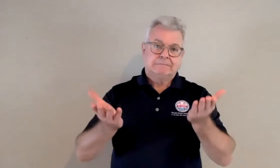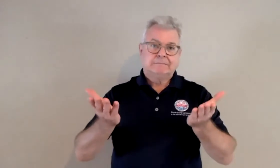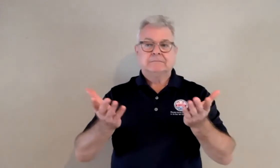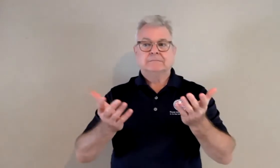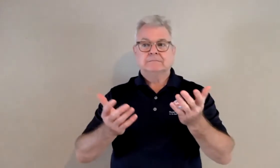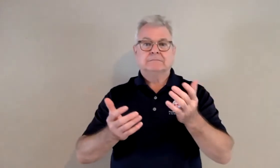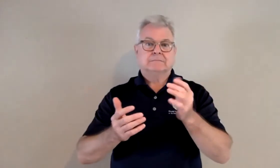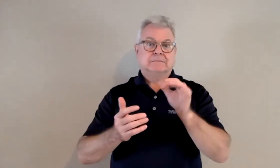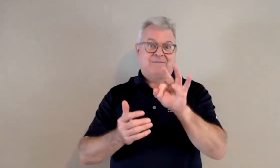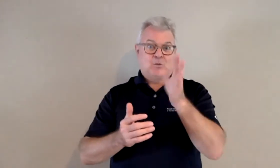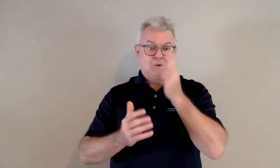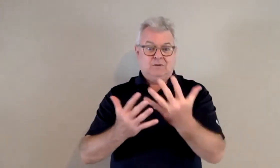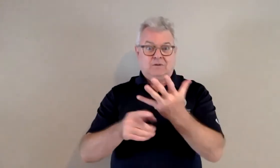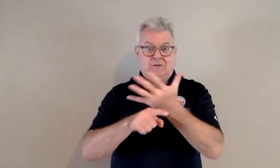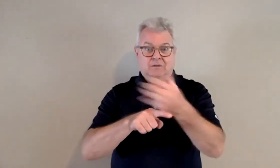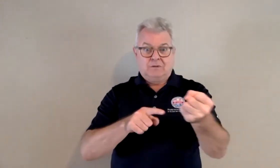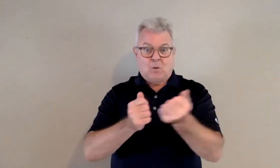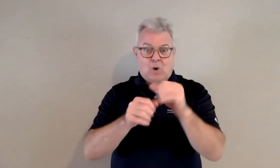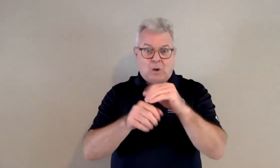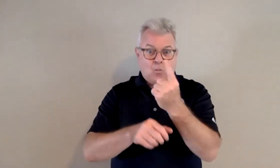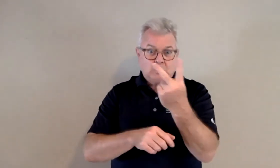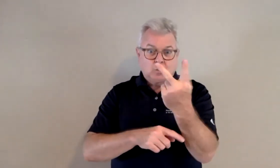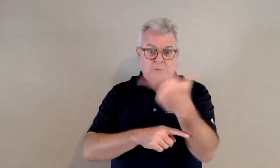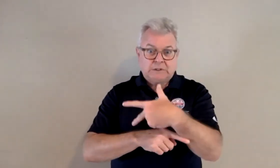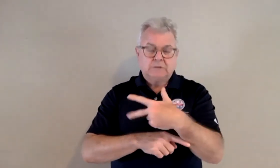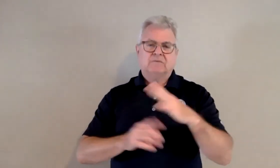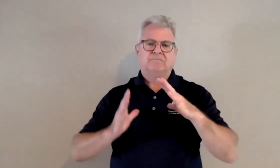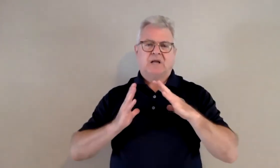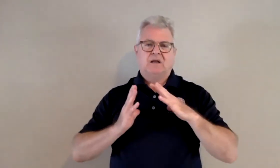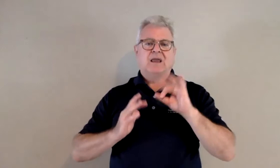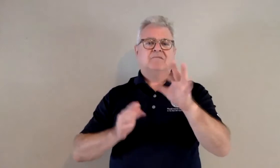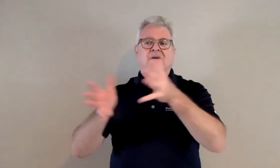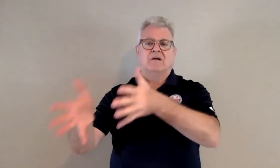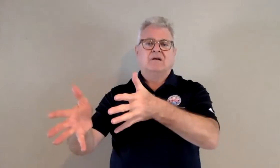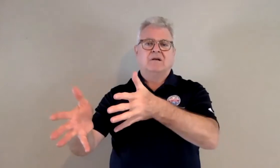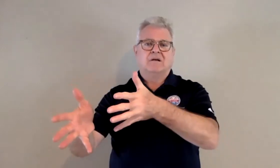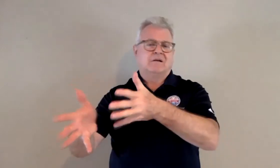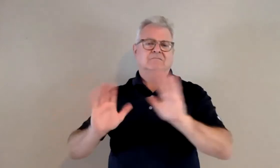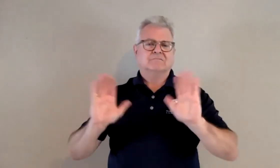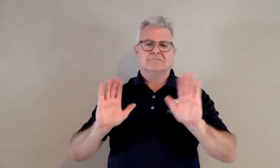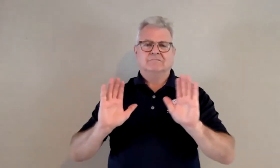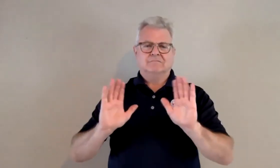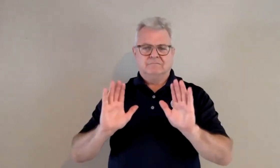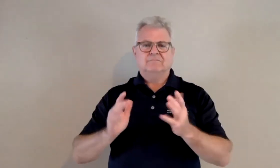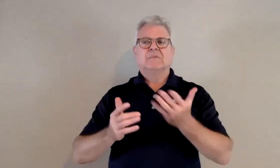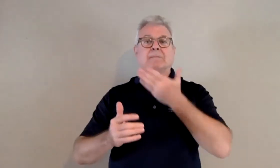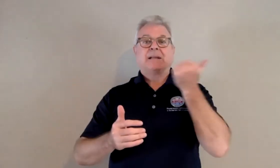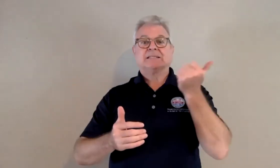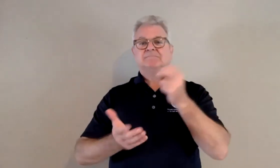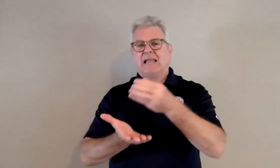fresh fruit and vegetables. If you run out of those in only a few days, that's fine, but nothing